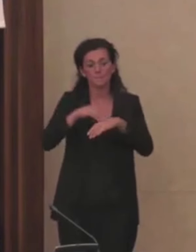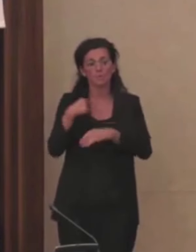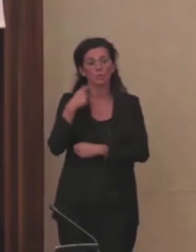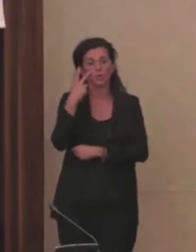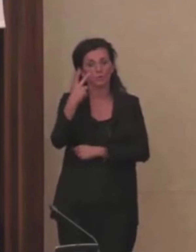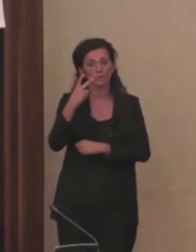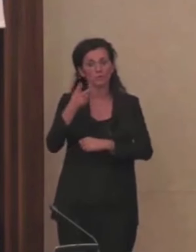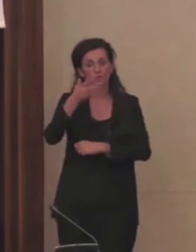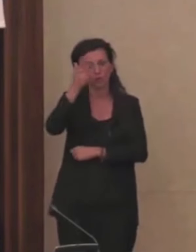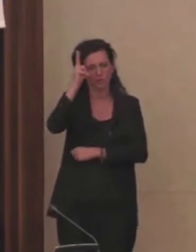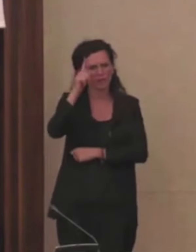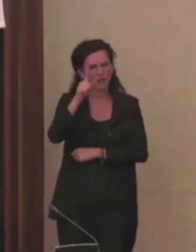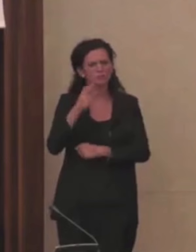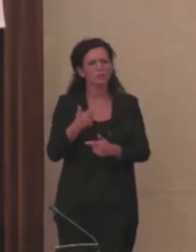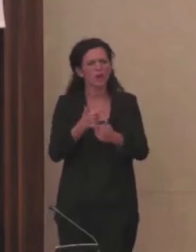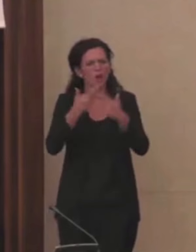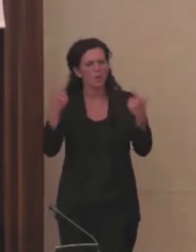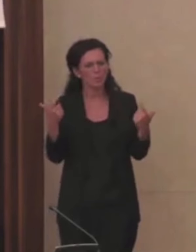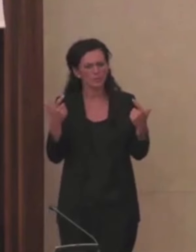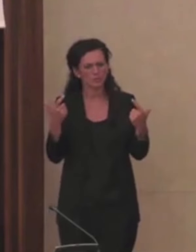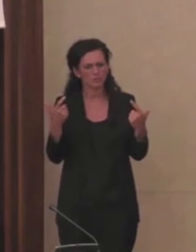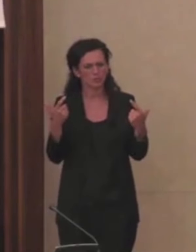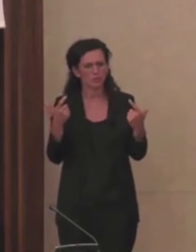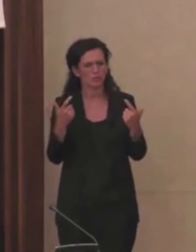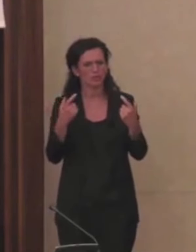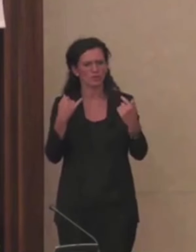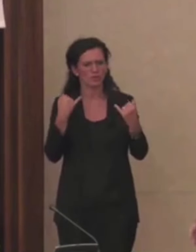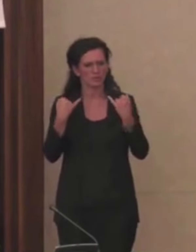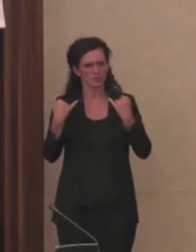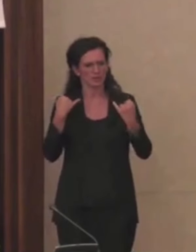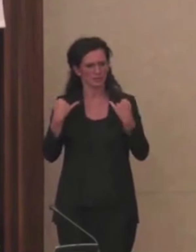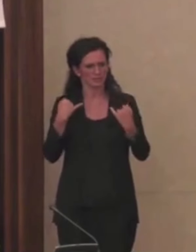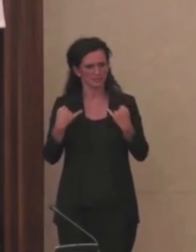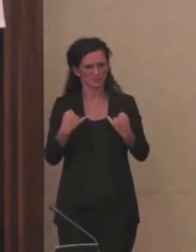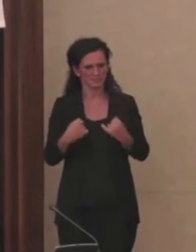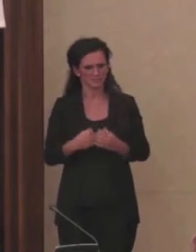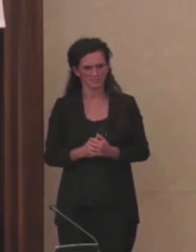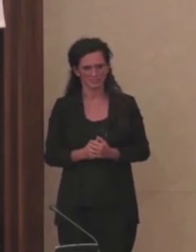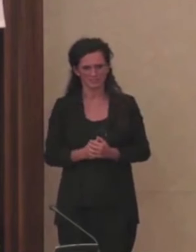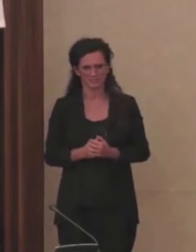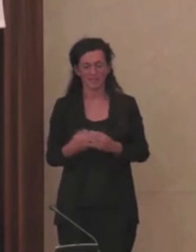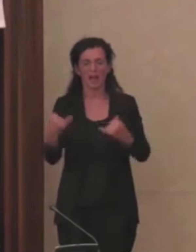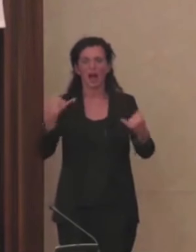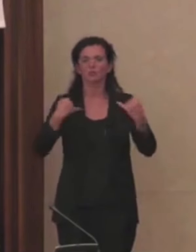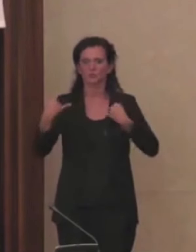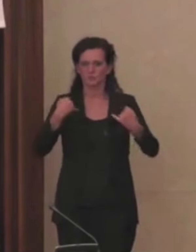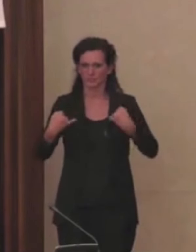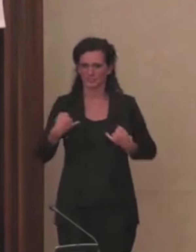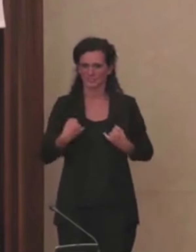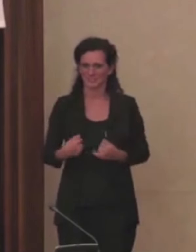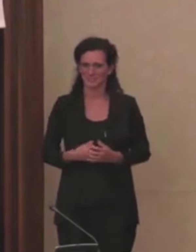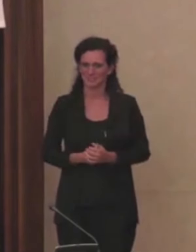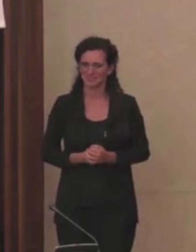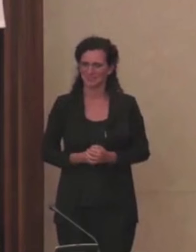people, and an increase in suicides that I've seen in France, for